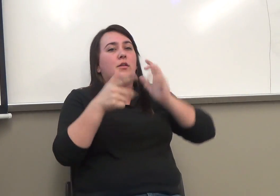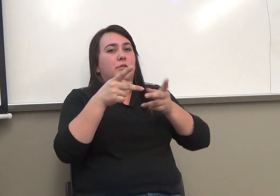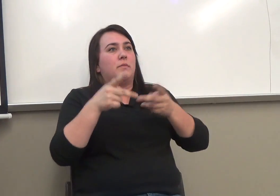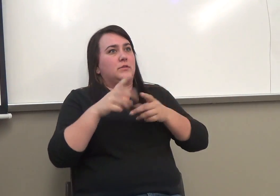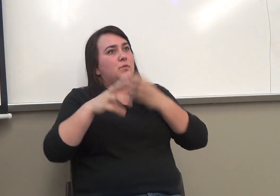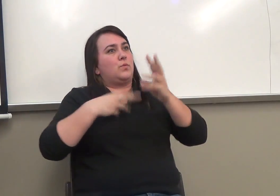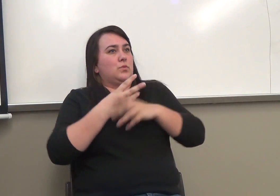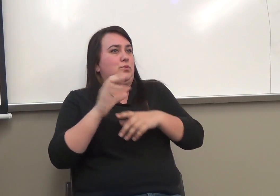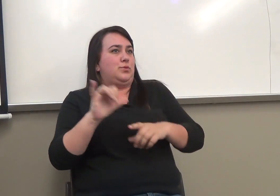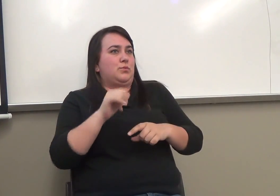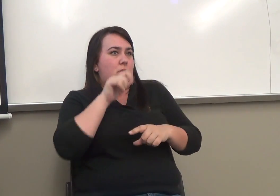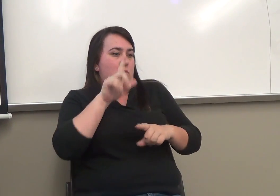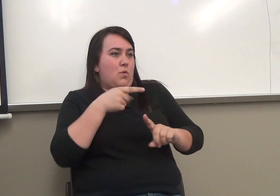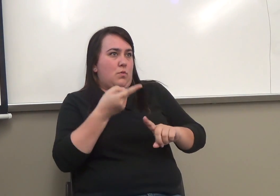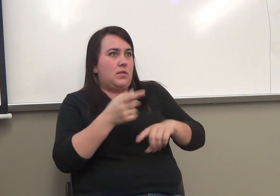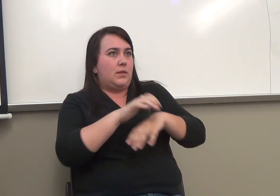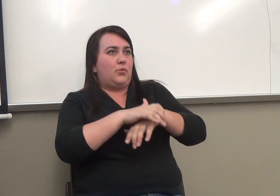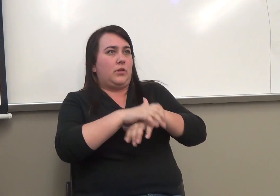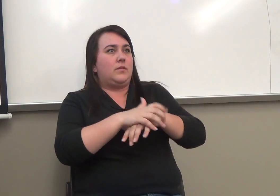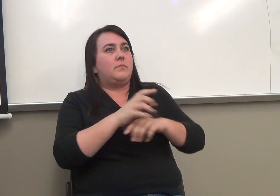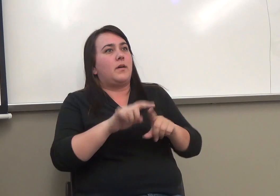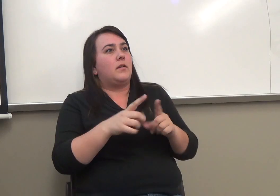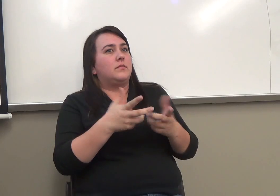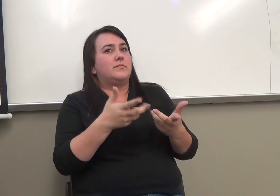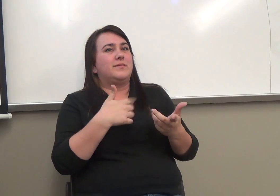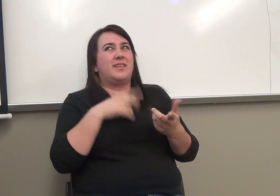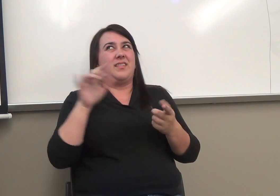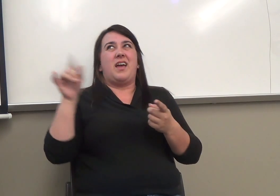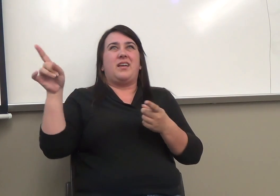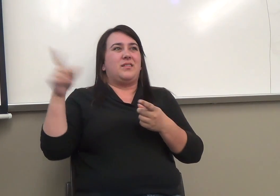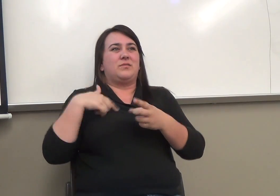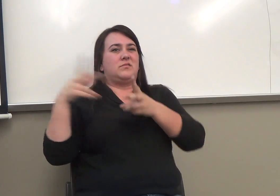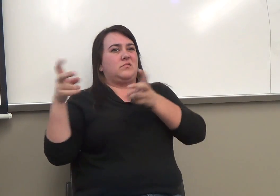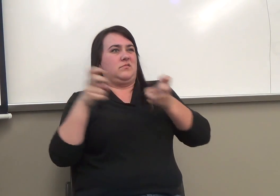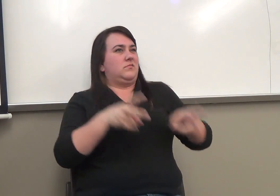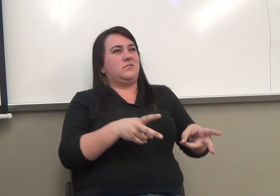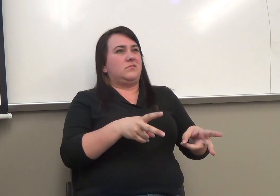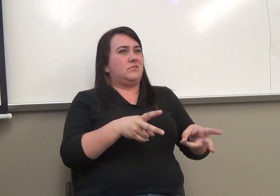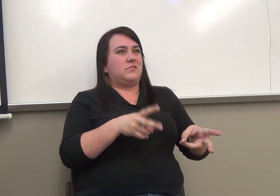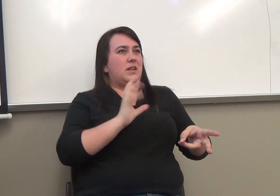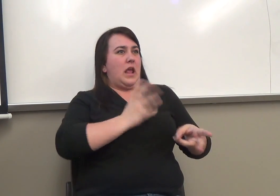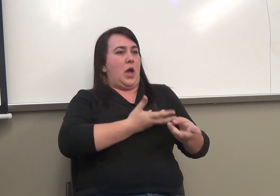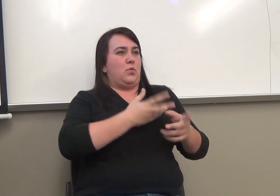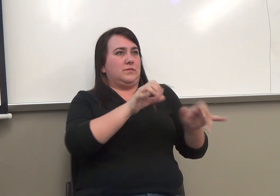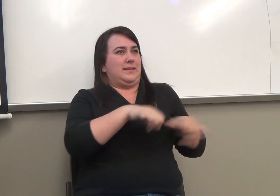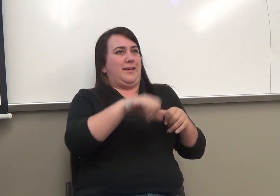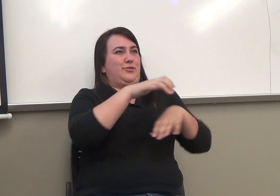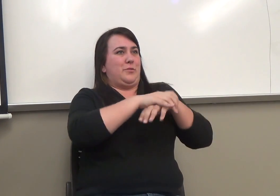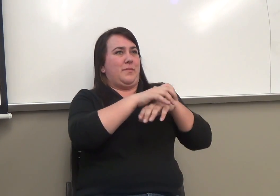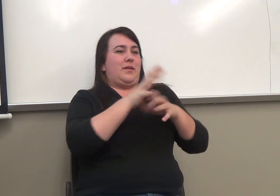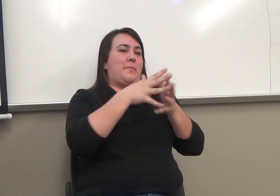So we don't have this as British slang. Yeah. And there's another meaning of it that I'm not seeing